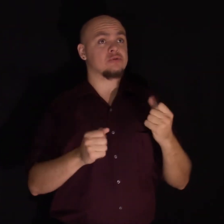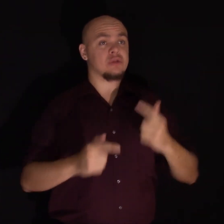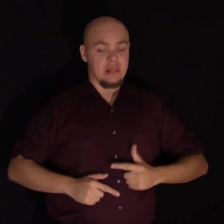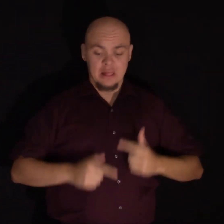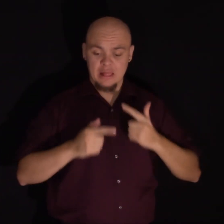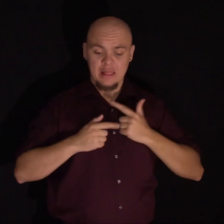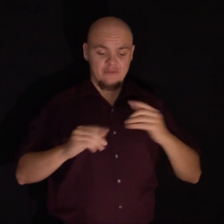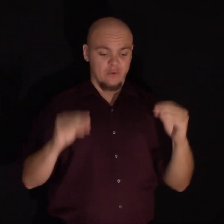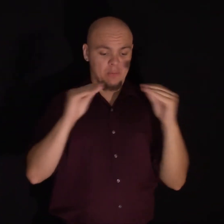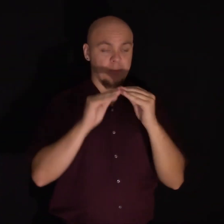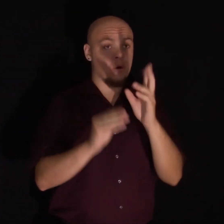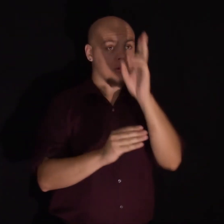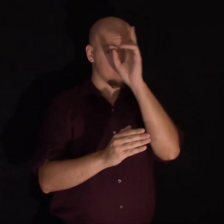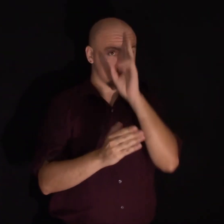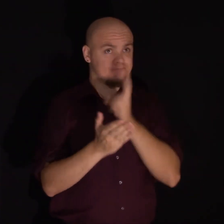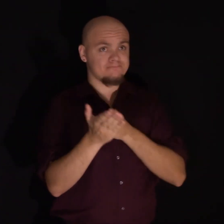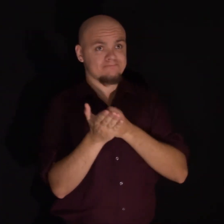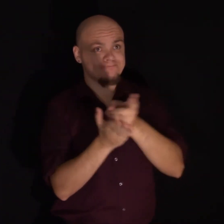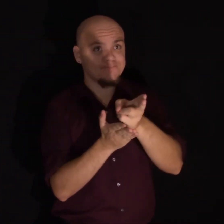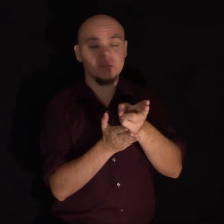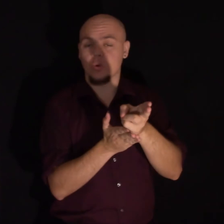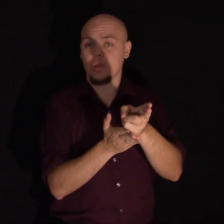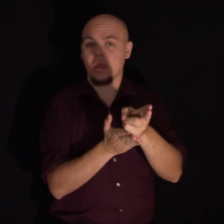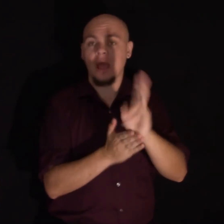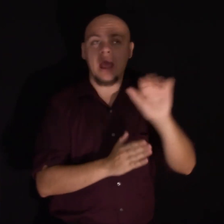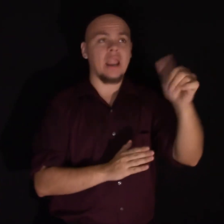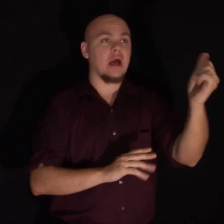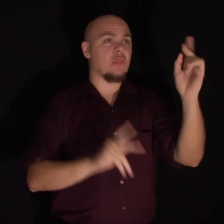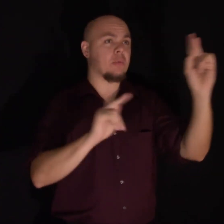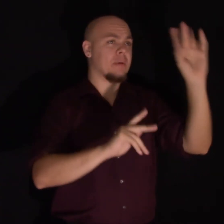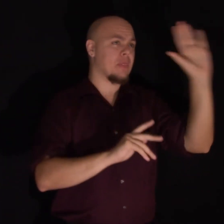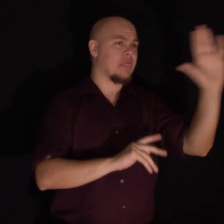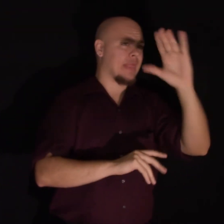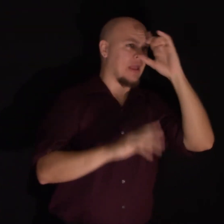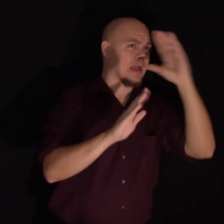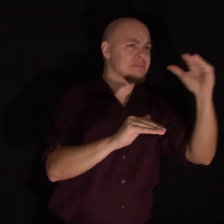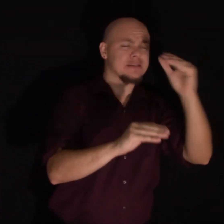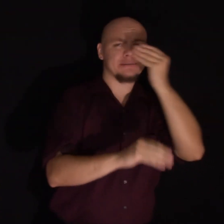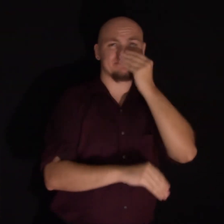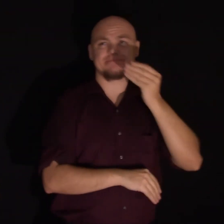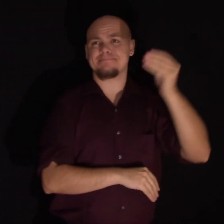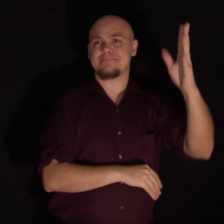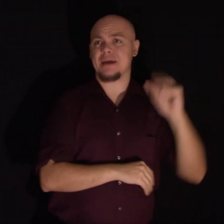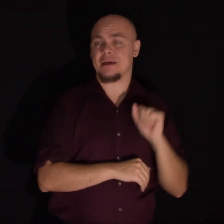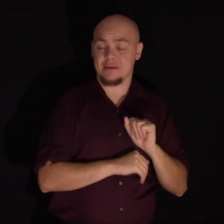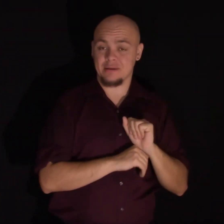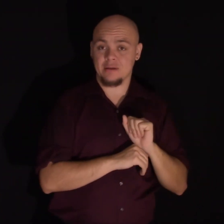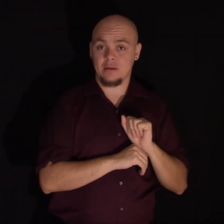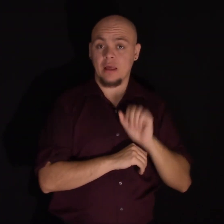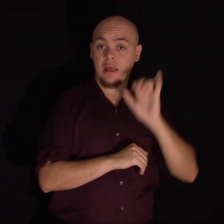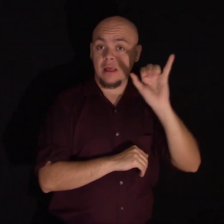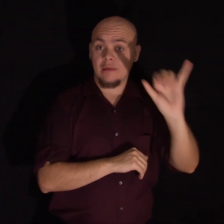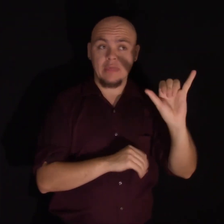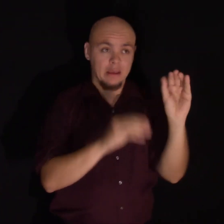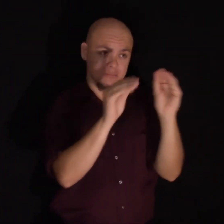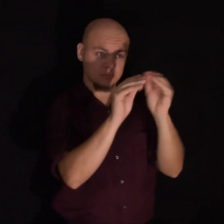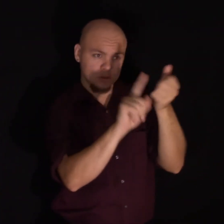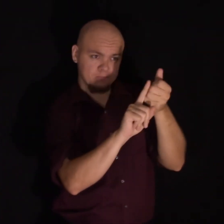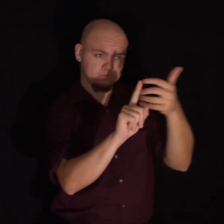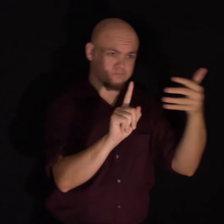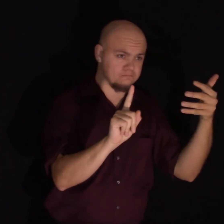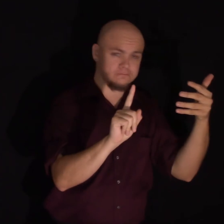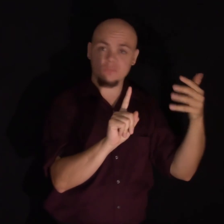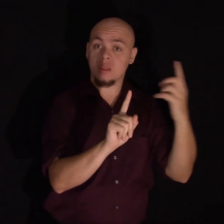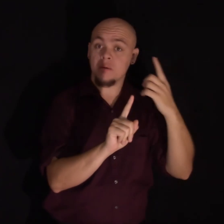to myself and didn't worry so much about what others expected of me. So look, you can unpack that in a bunch of different ways, but for